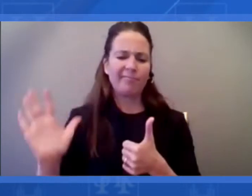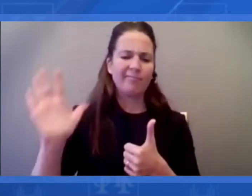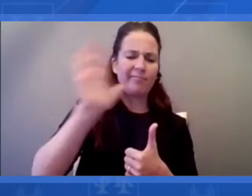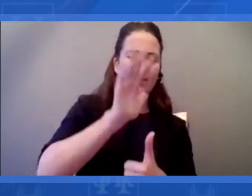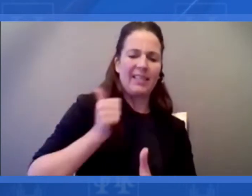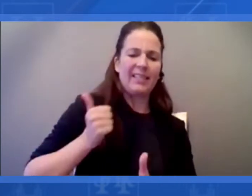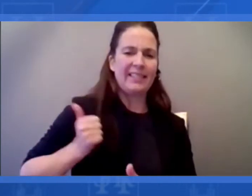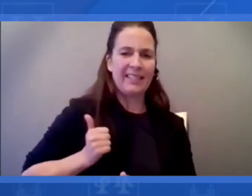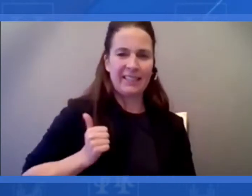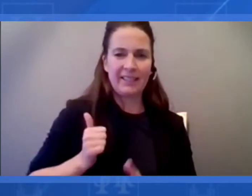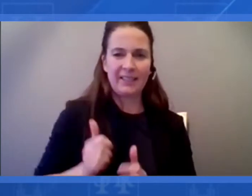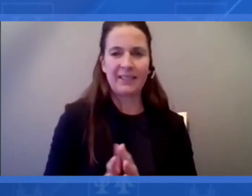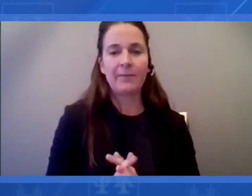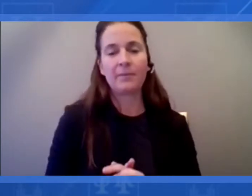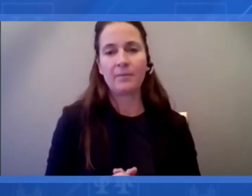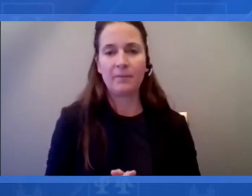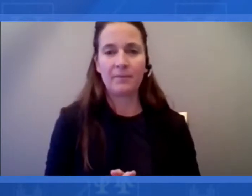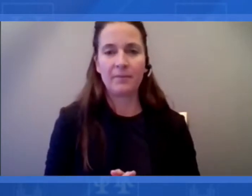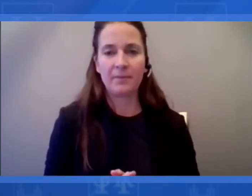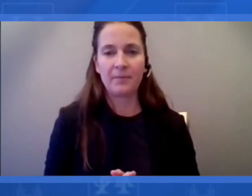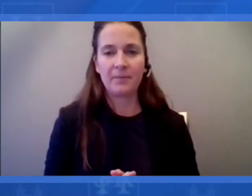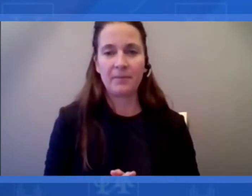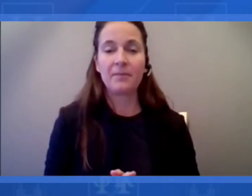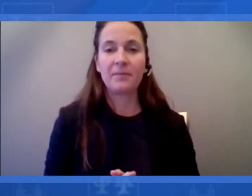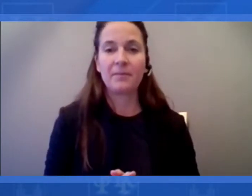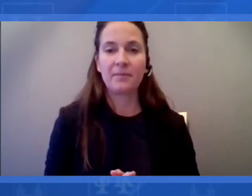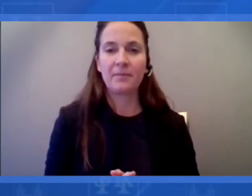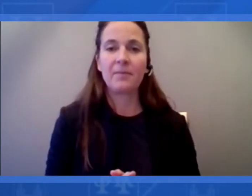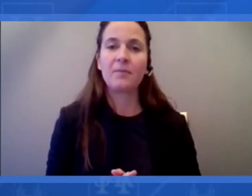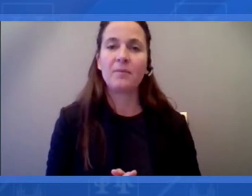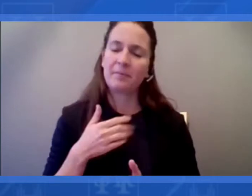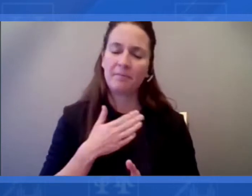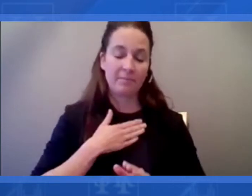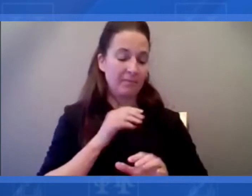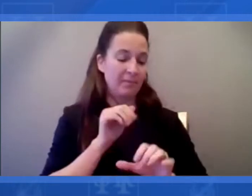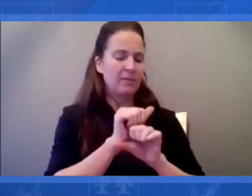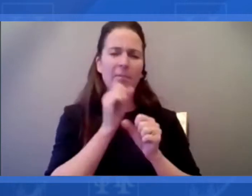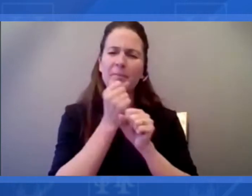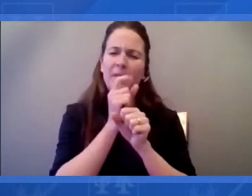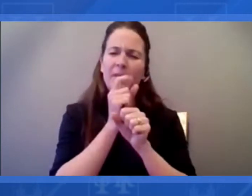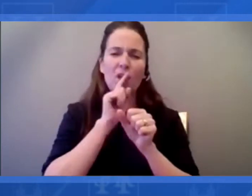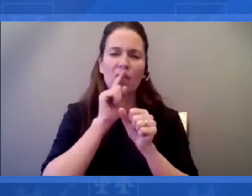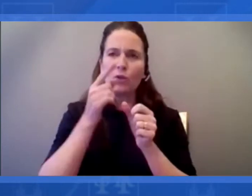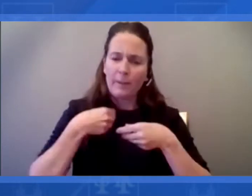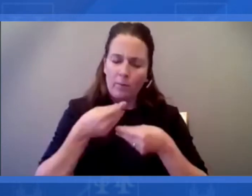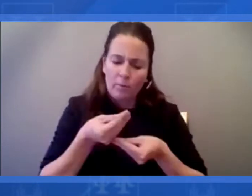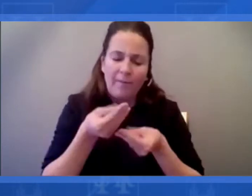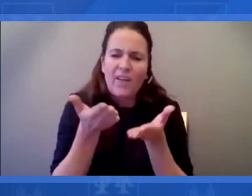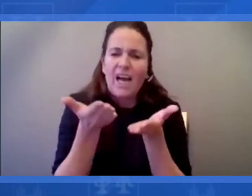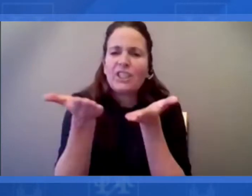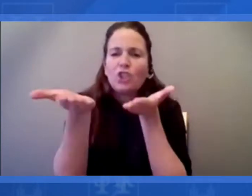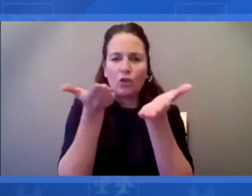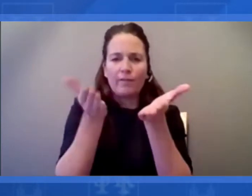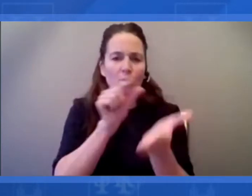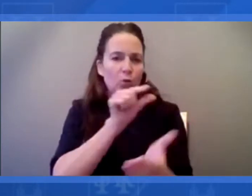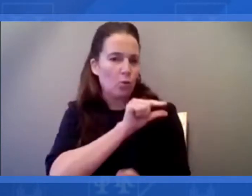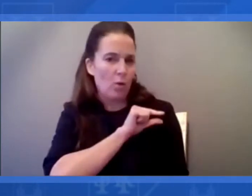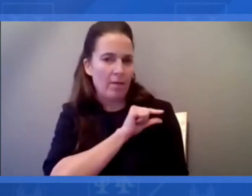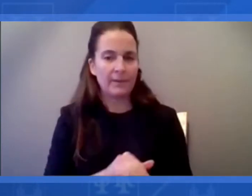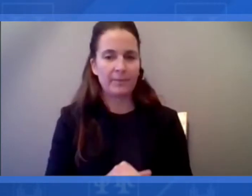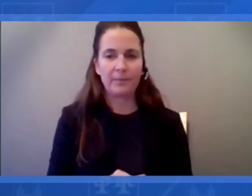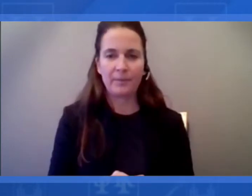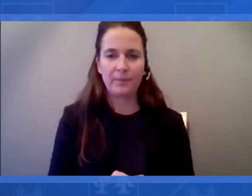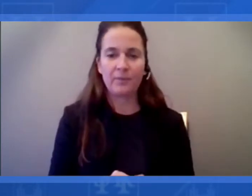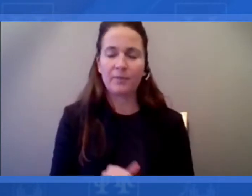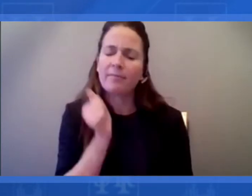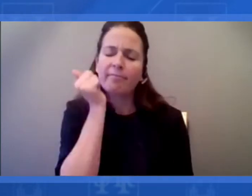every day has been to ensure that we continue to be able to put our service out onto the road. We've experienced many challenges in our